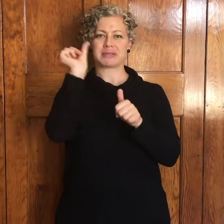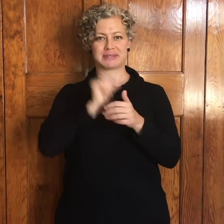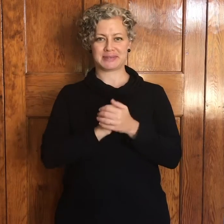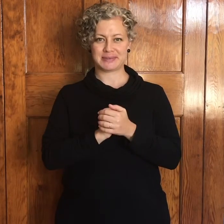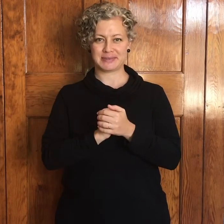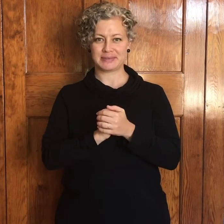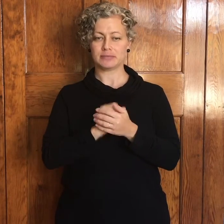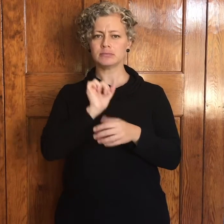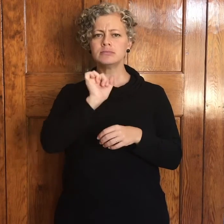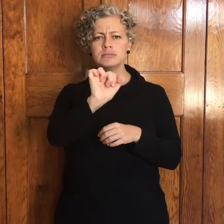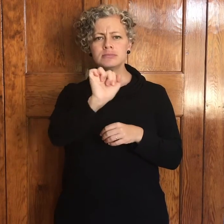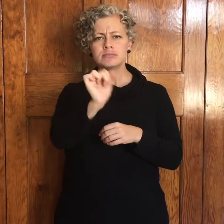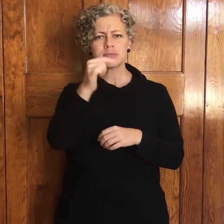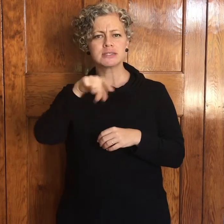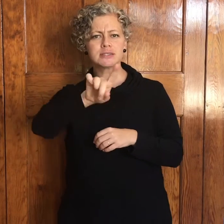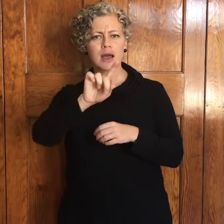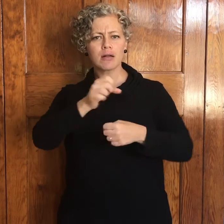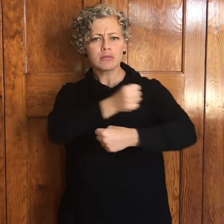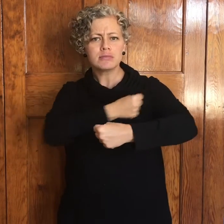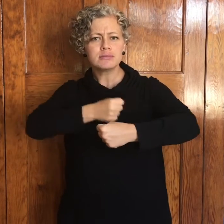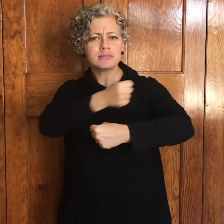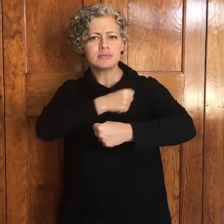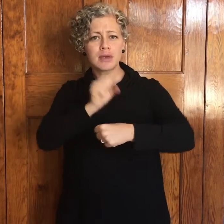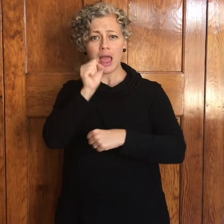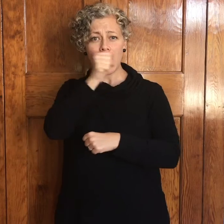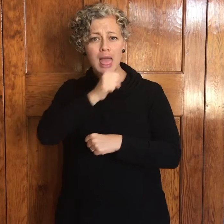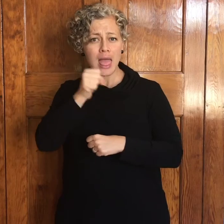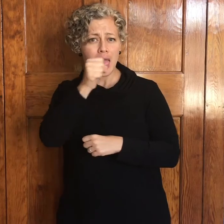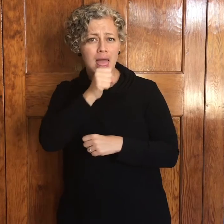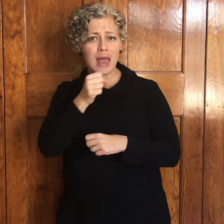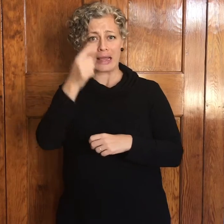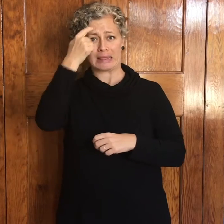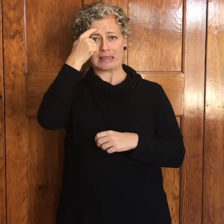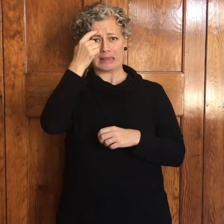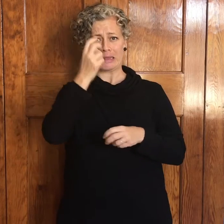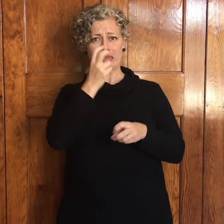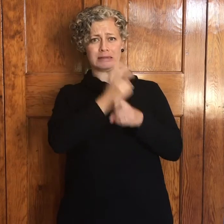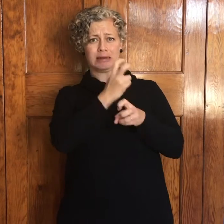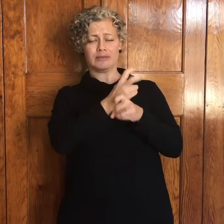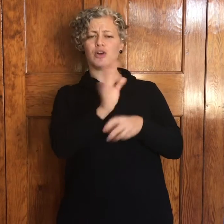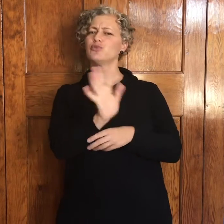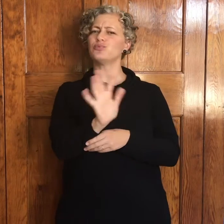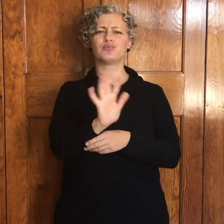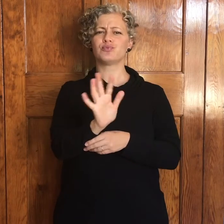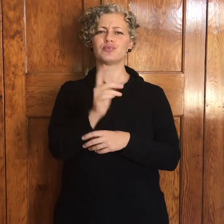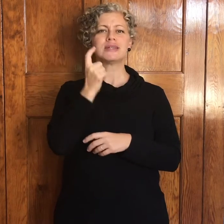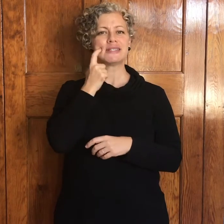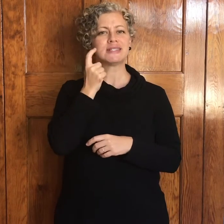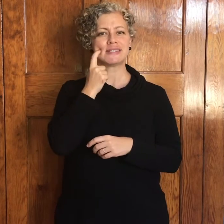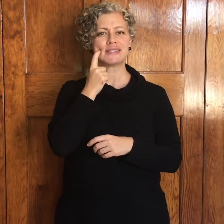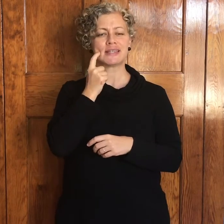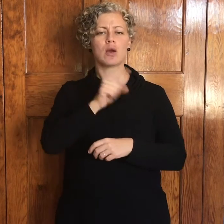cream isn't as daunting as it may seem with this no-churn halva ice cream